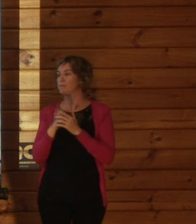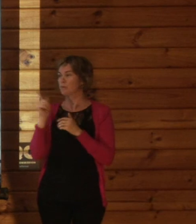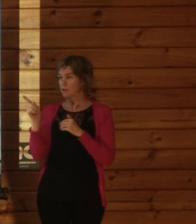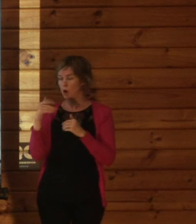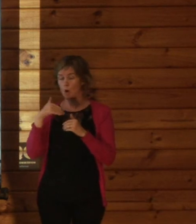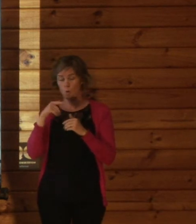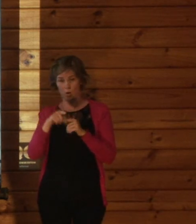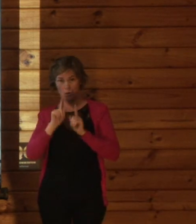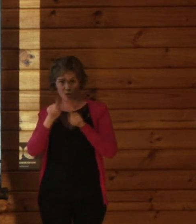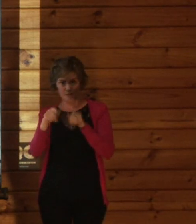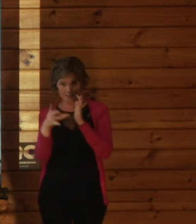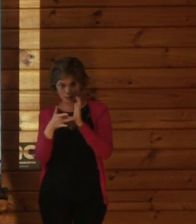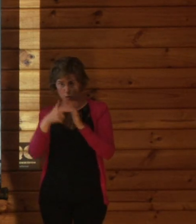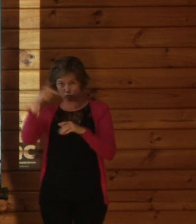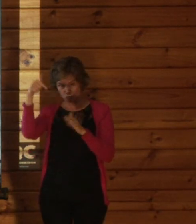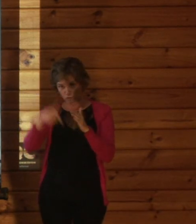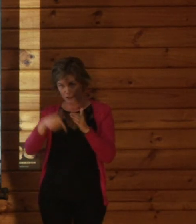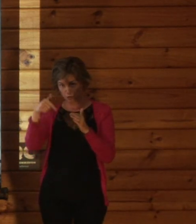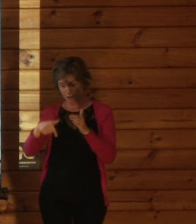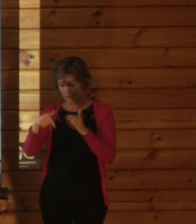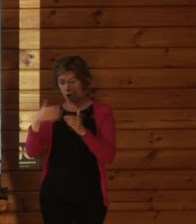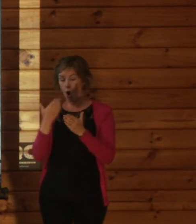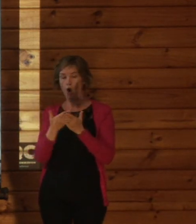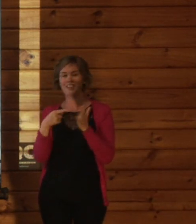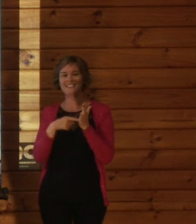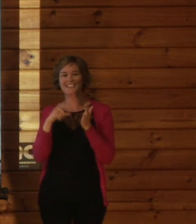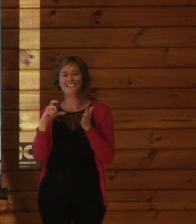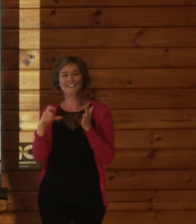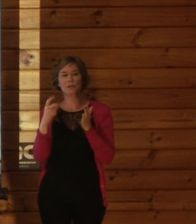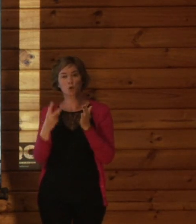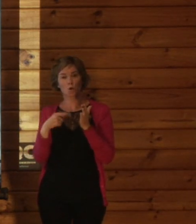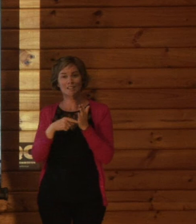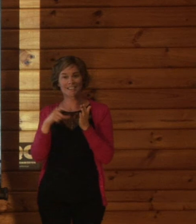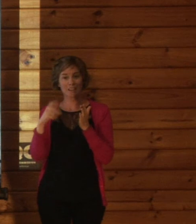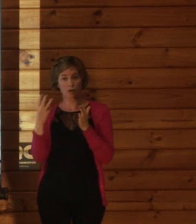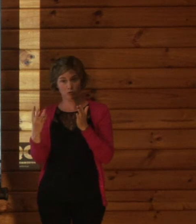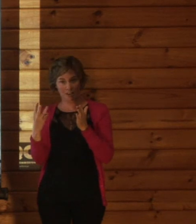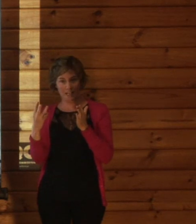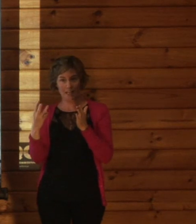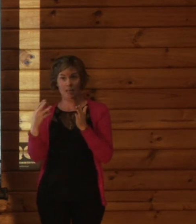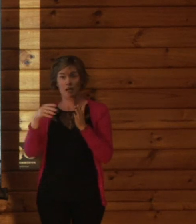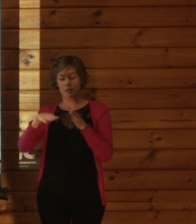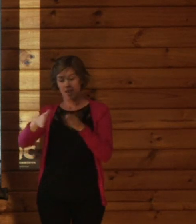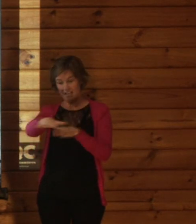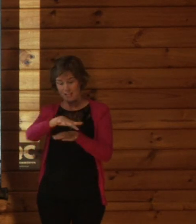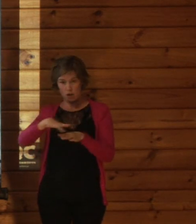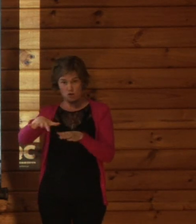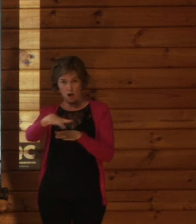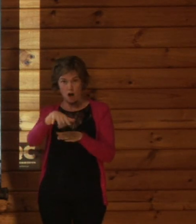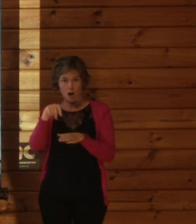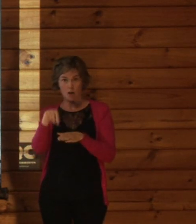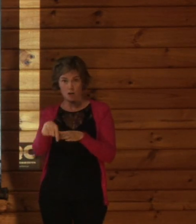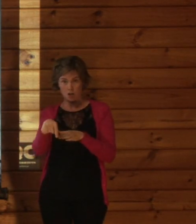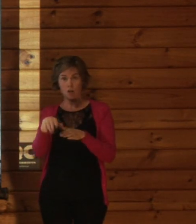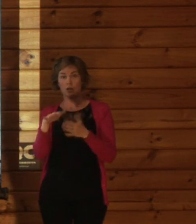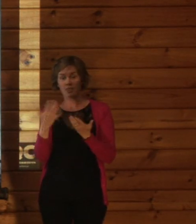TC2, TC3 border and find that you only need to install TC2 foundations, that drilling's done its job. You now know what the correct foundations are and you'll